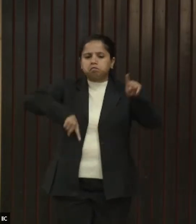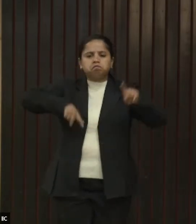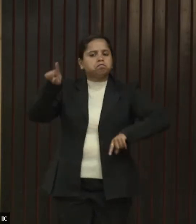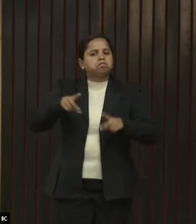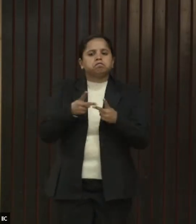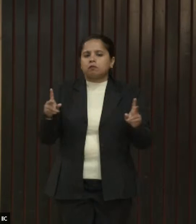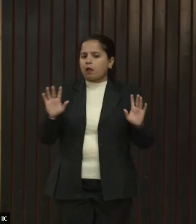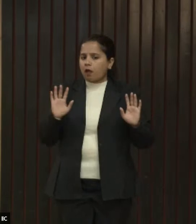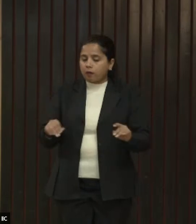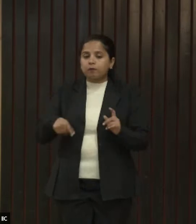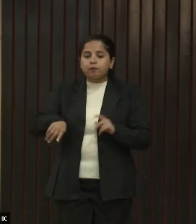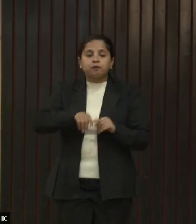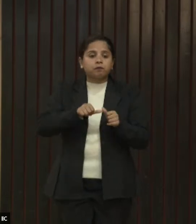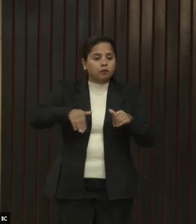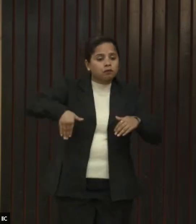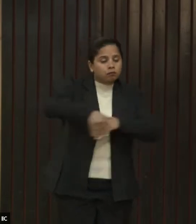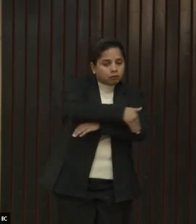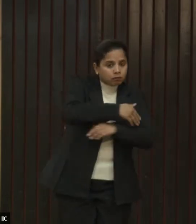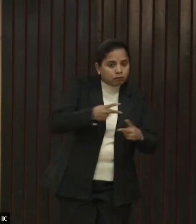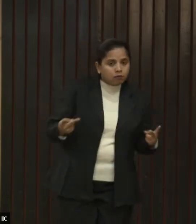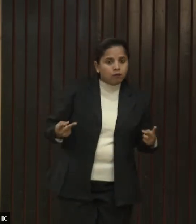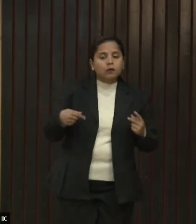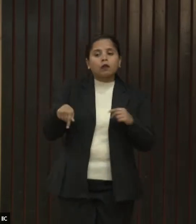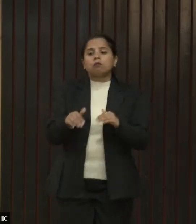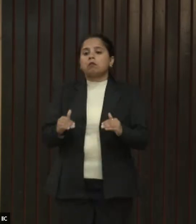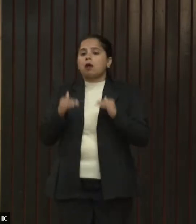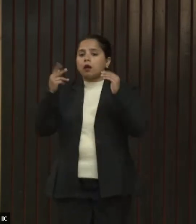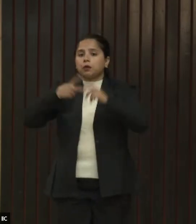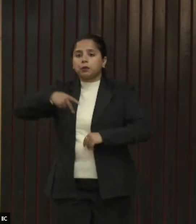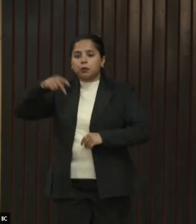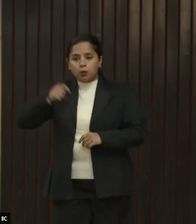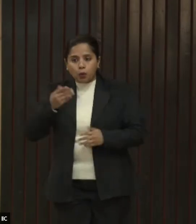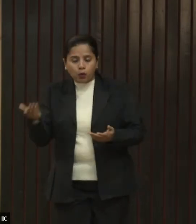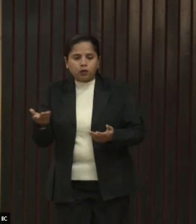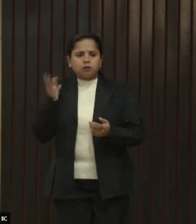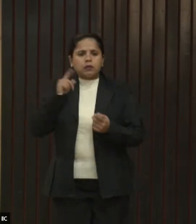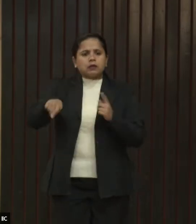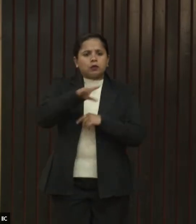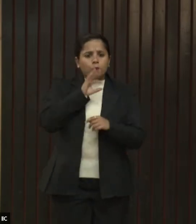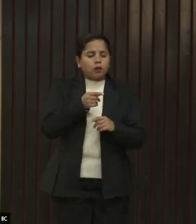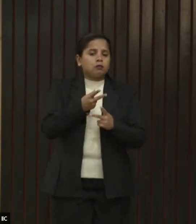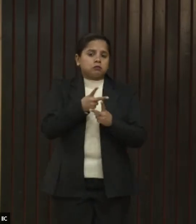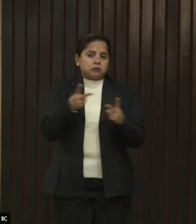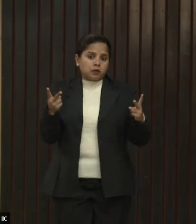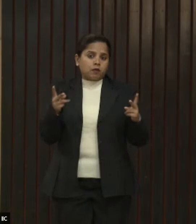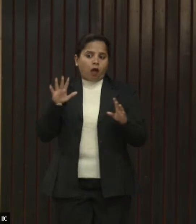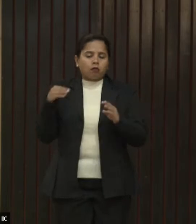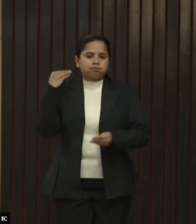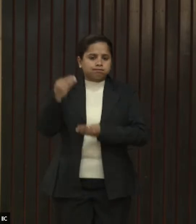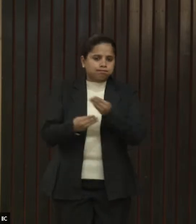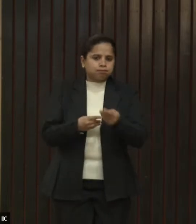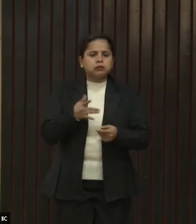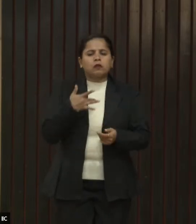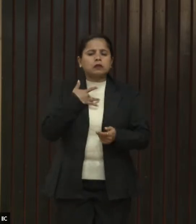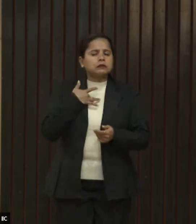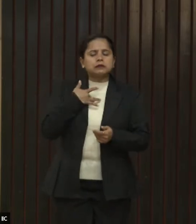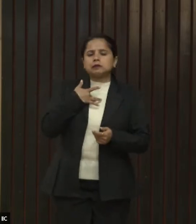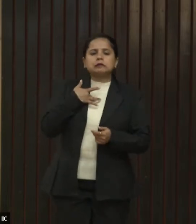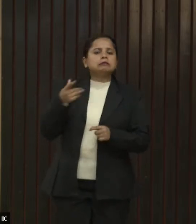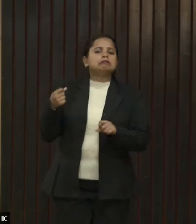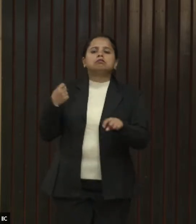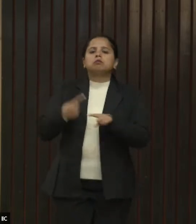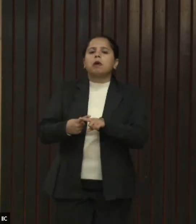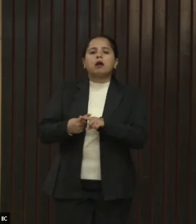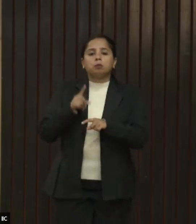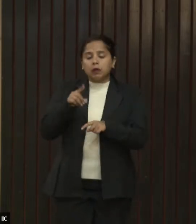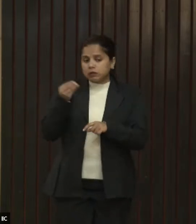the architecture in our high courts, which is imposing in its grandeur, but also intimidating, as well as